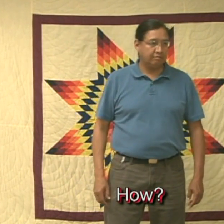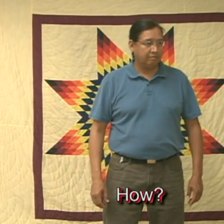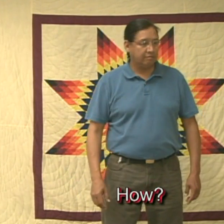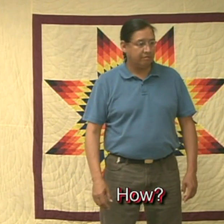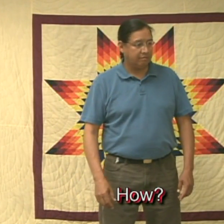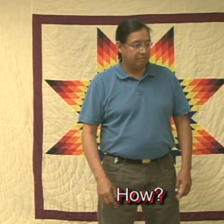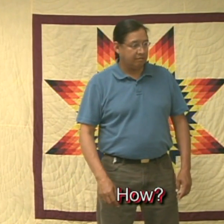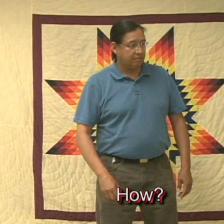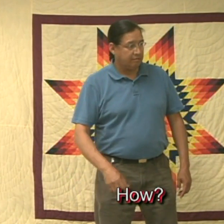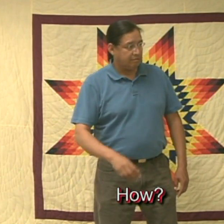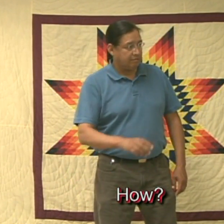Doket.